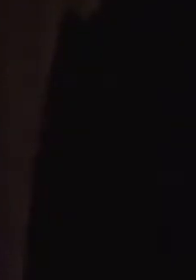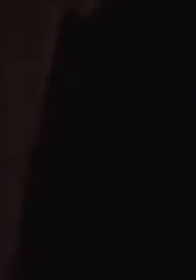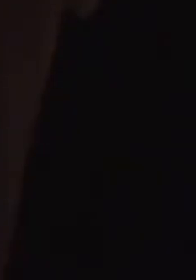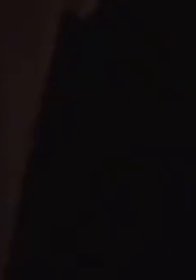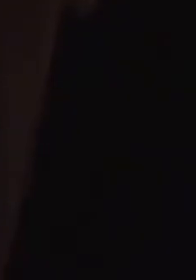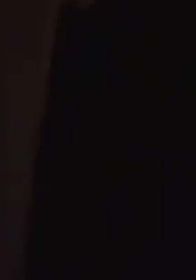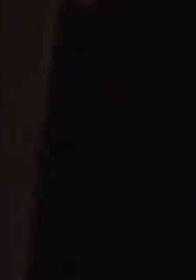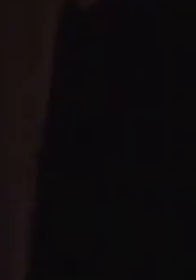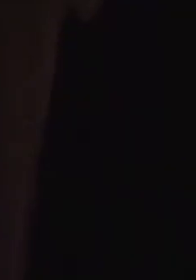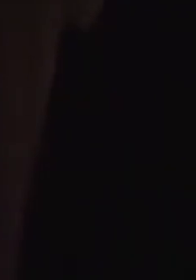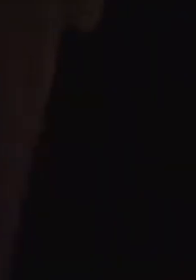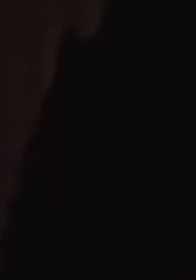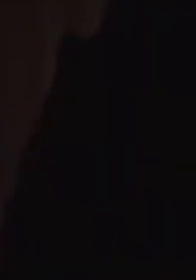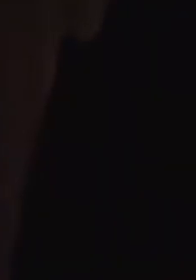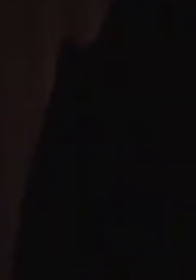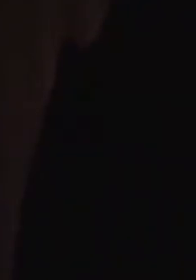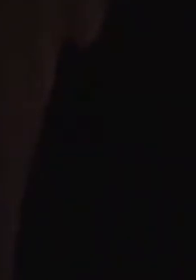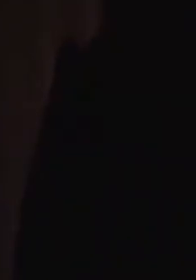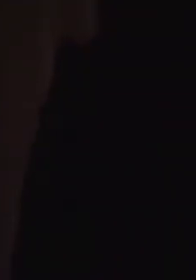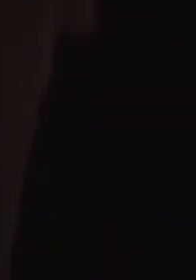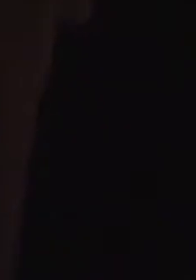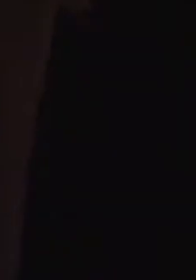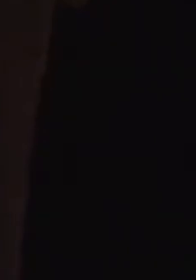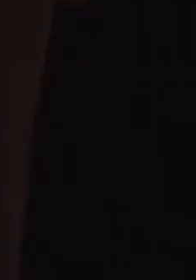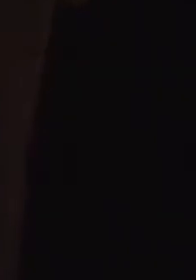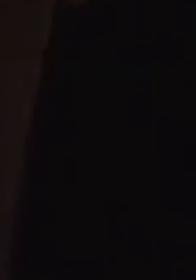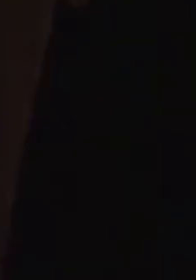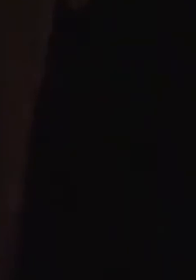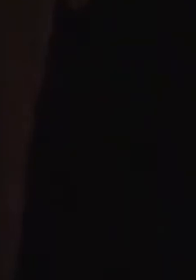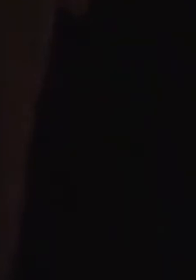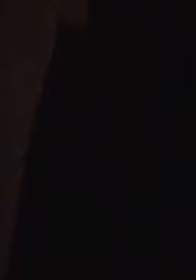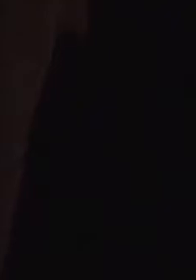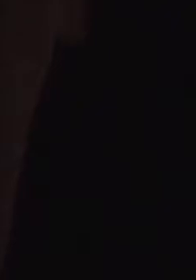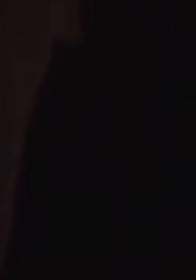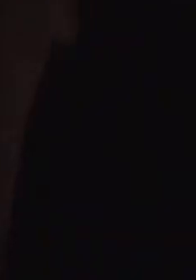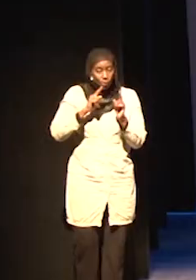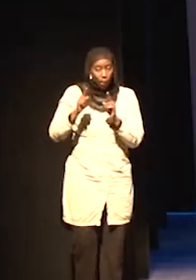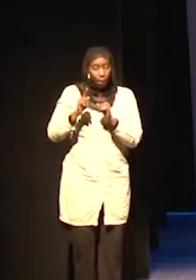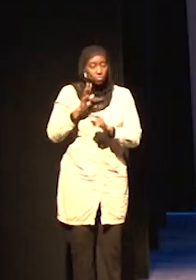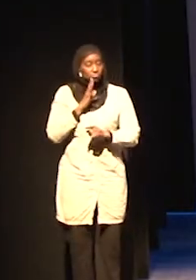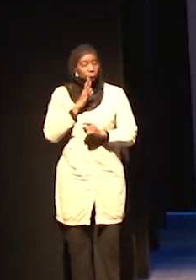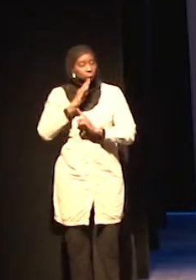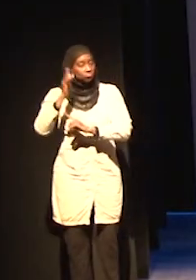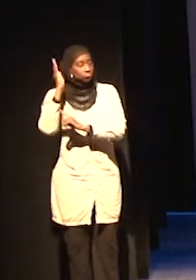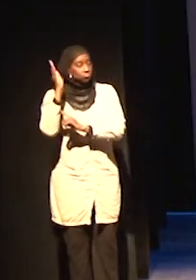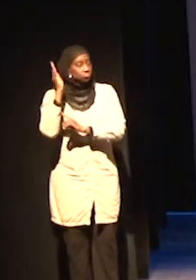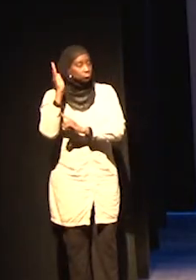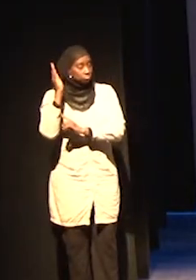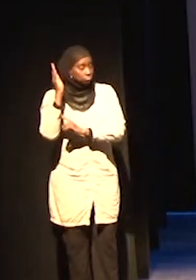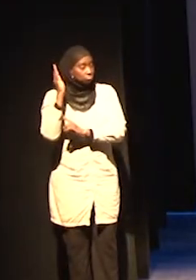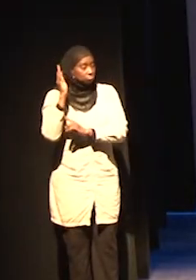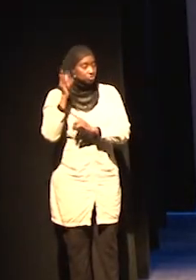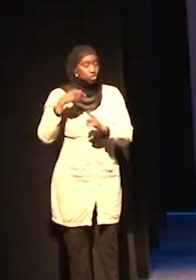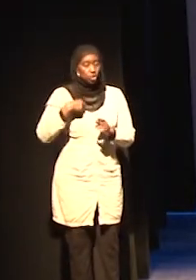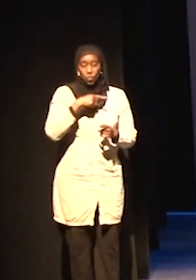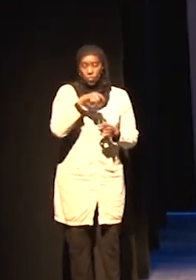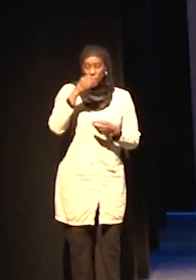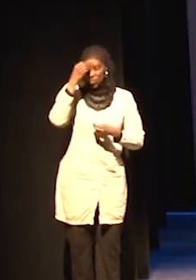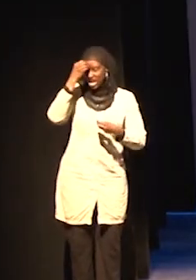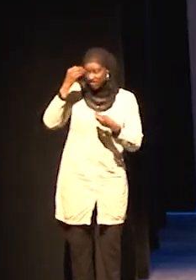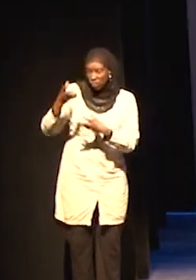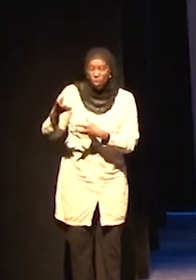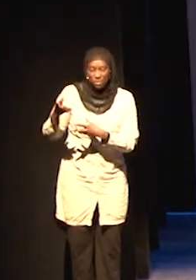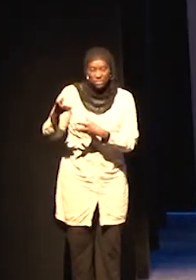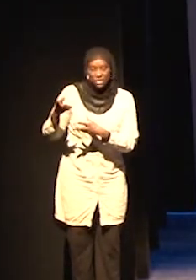I called the convention immediately and I told them that we will come to speak. And they told us that you have 2 minutes,